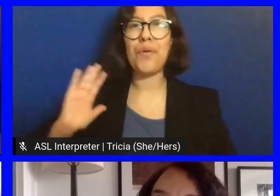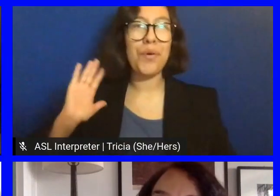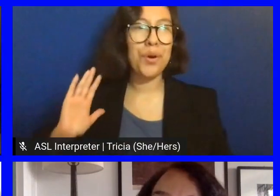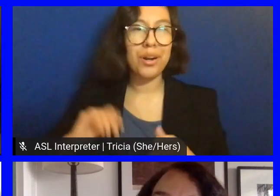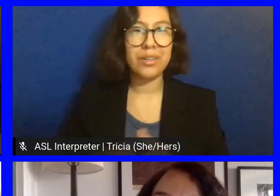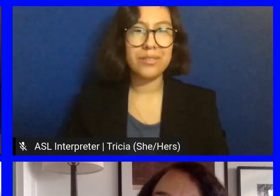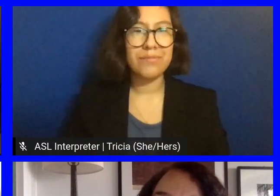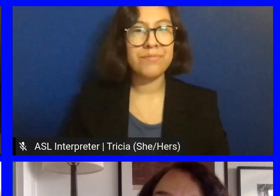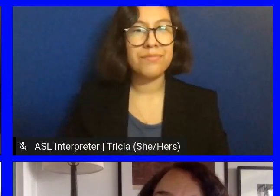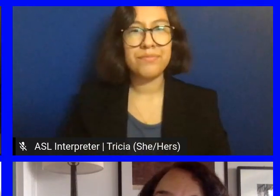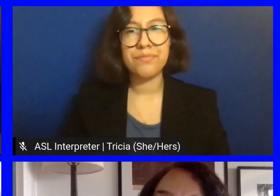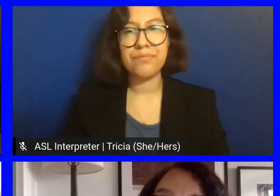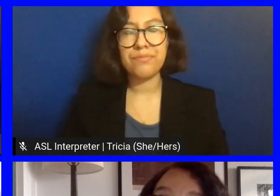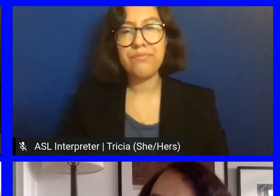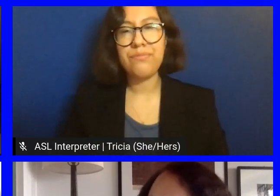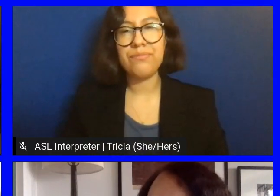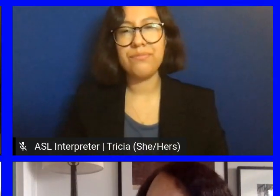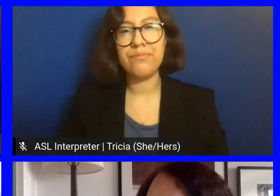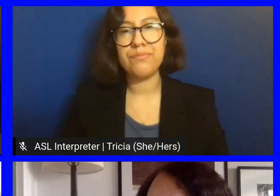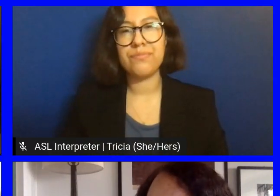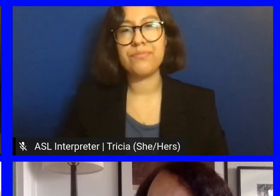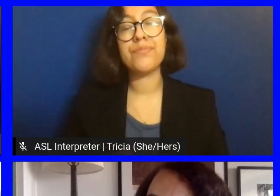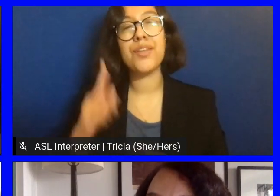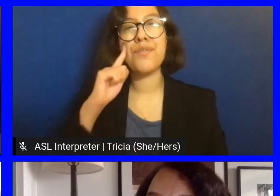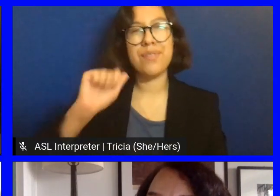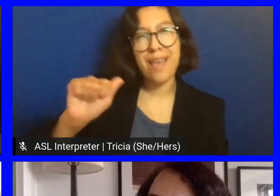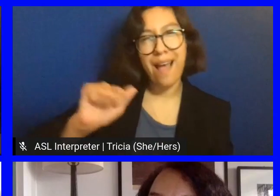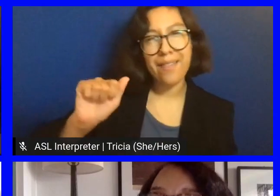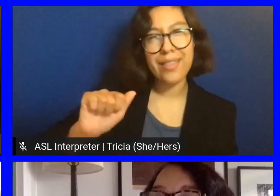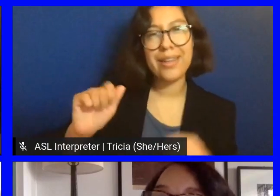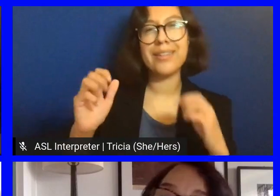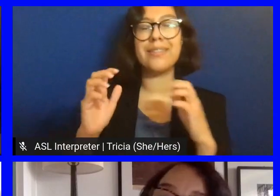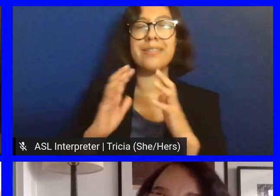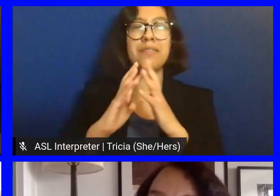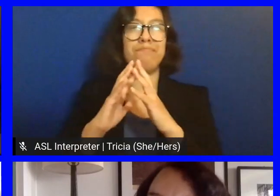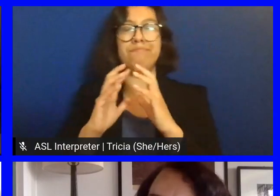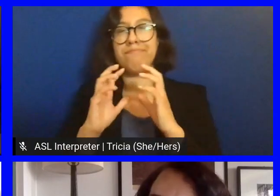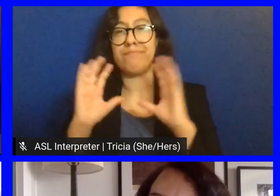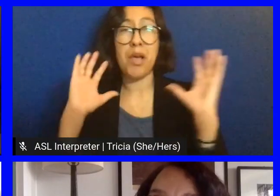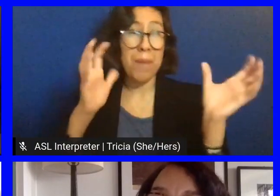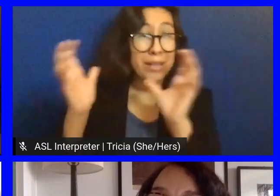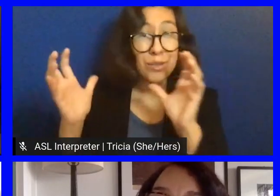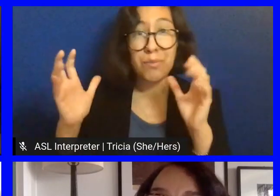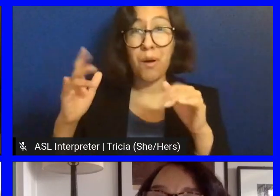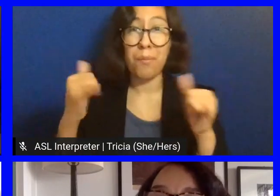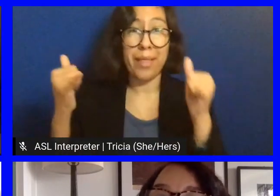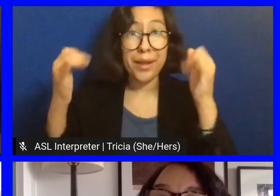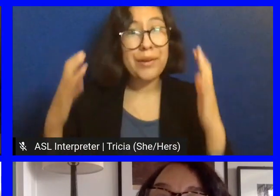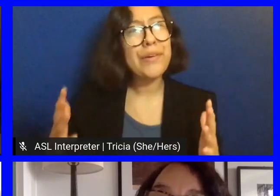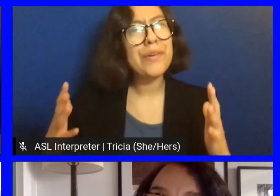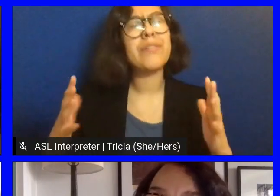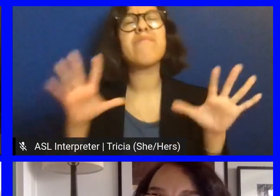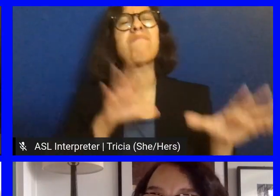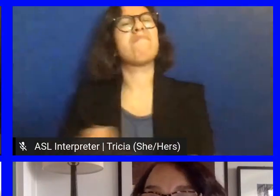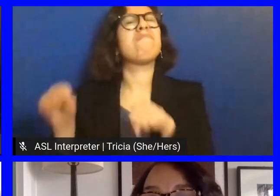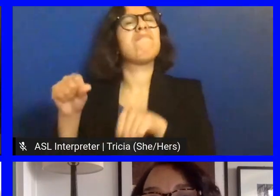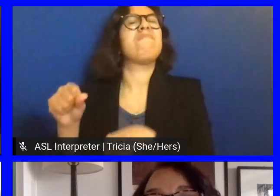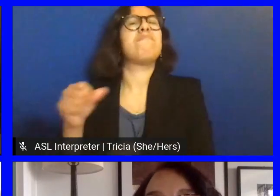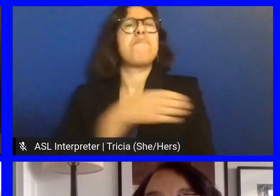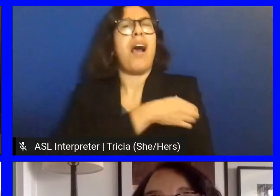Watching the athletes, the basketball players, sort of take ownership of their power and claiming their